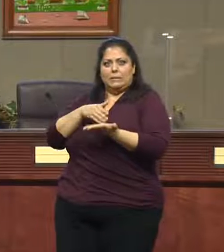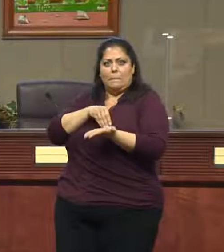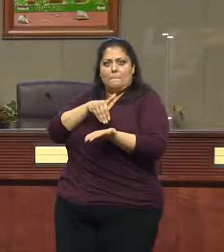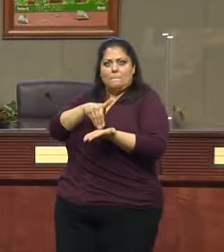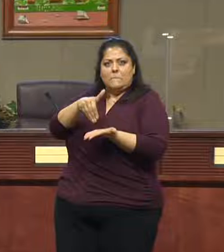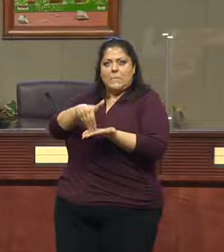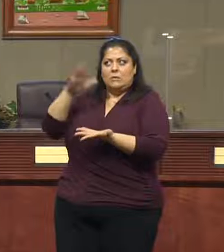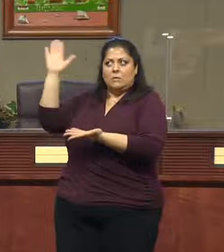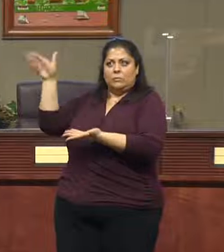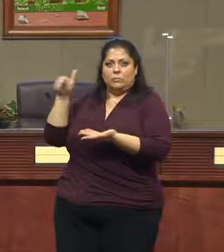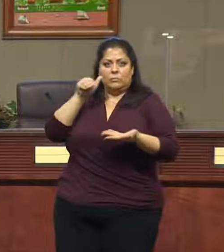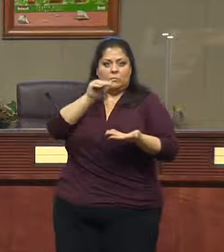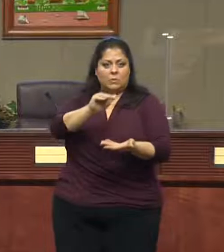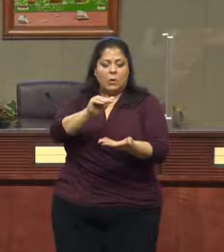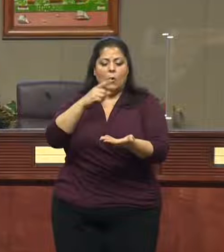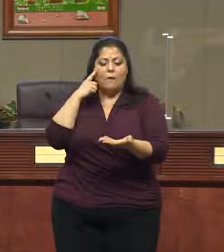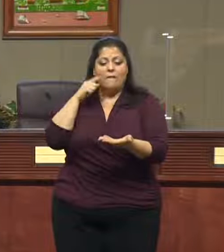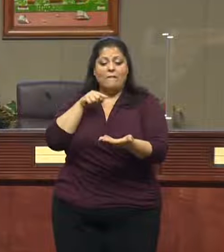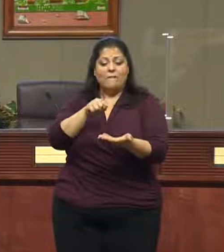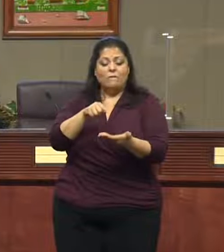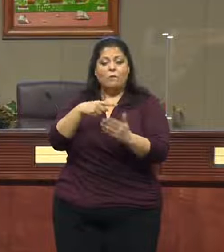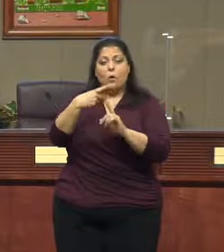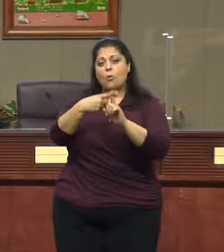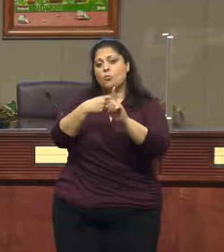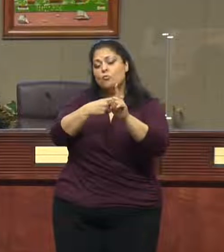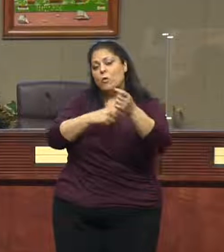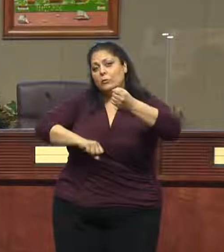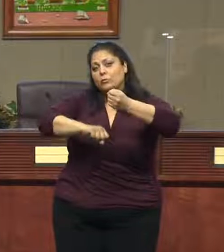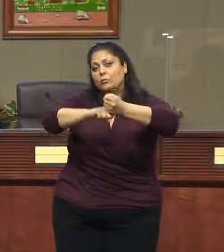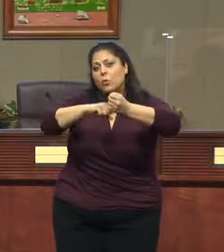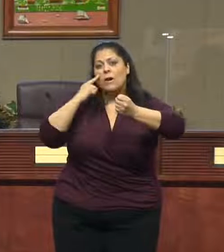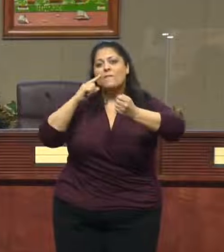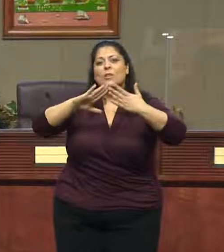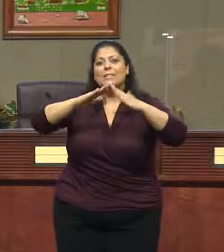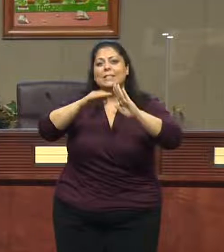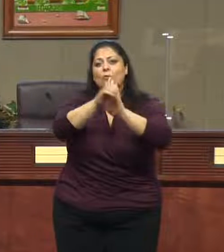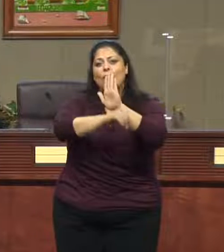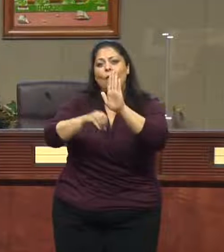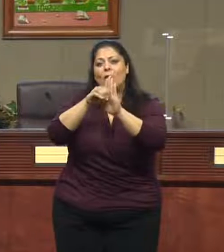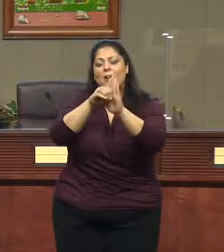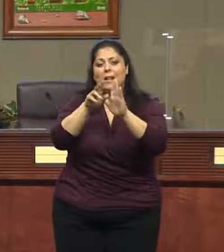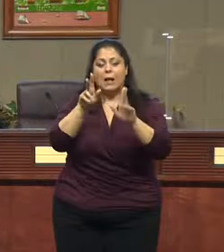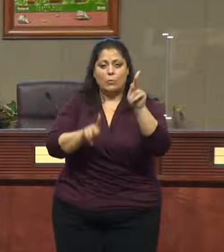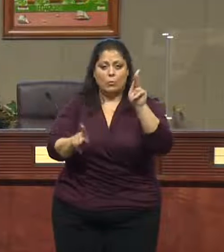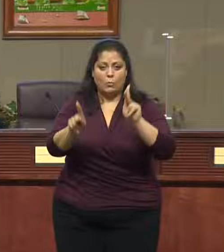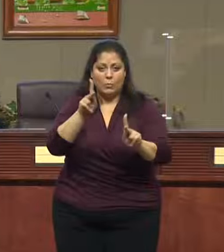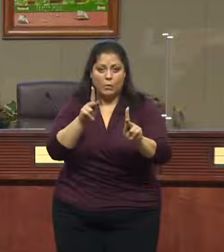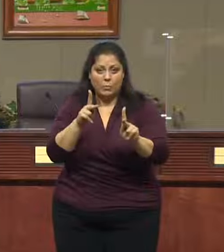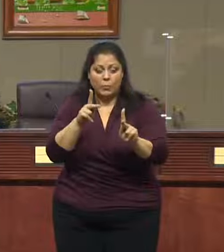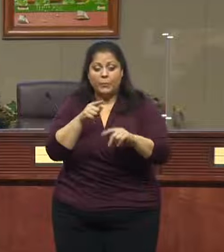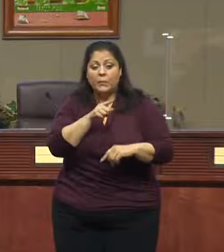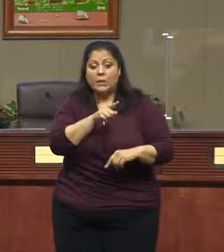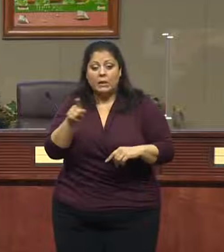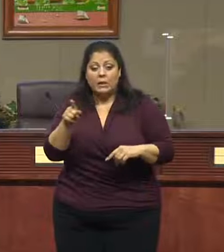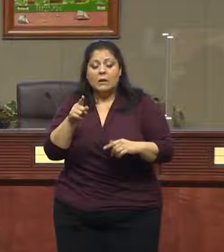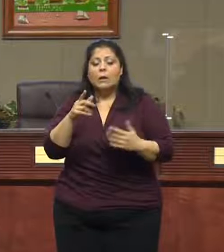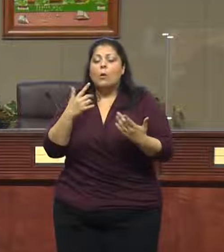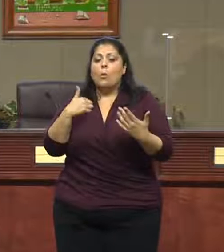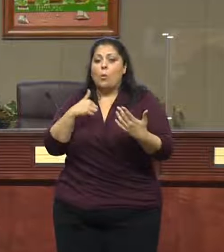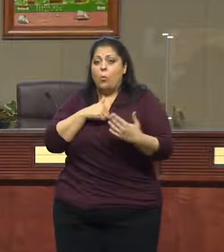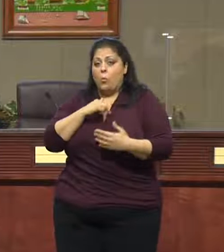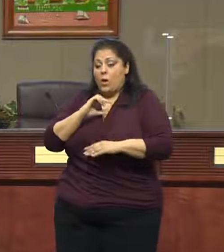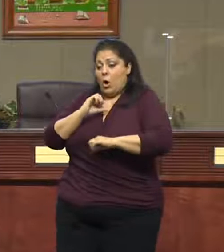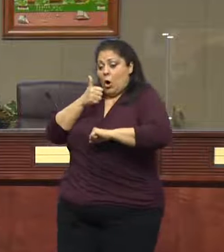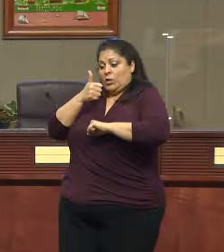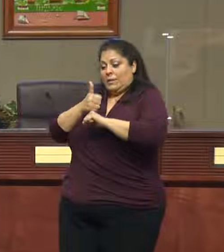a rental assistance program to help the City of Orlando residents who are in need. We are currently working on establishing our